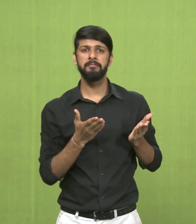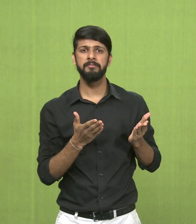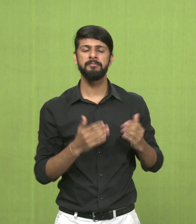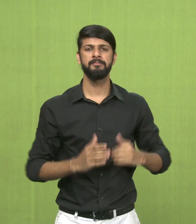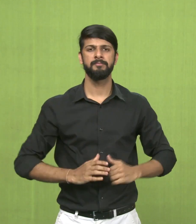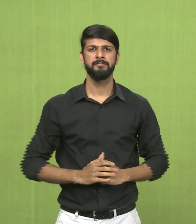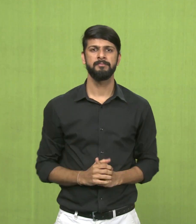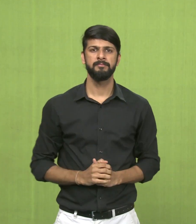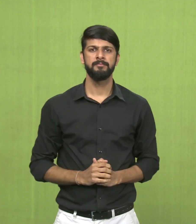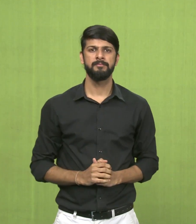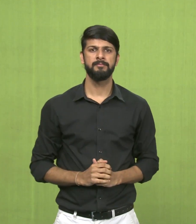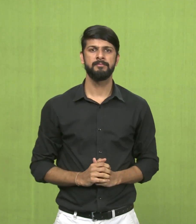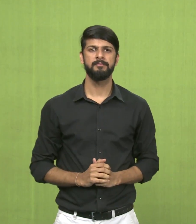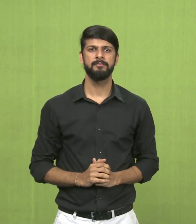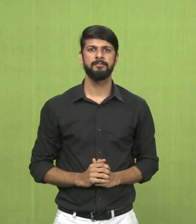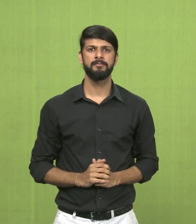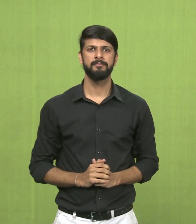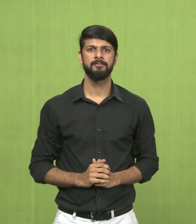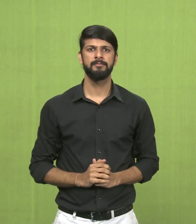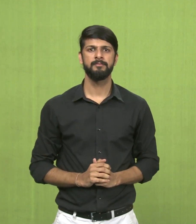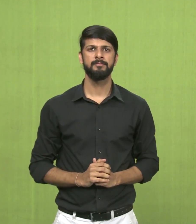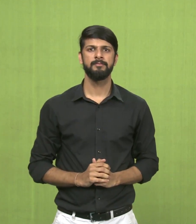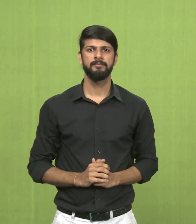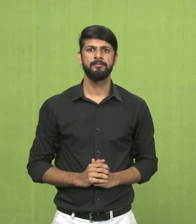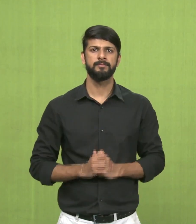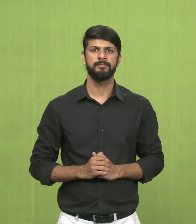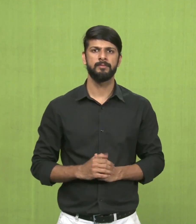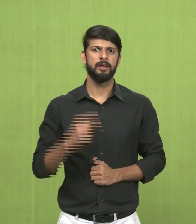trees, has been created very skillfully.